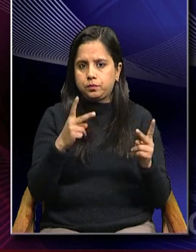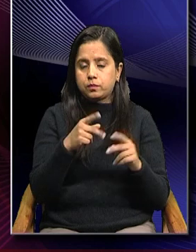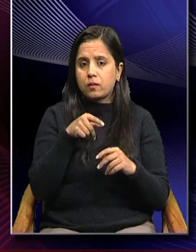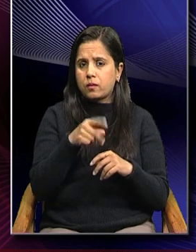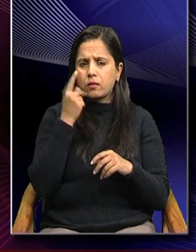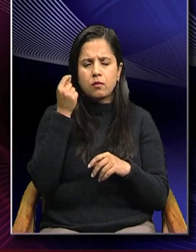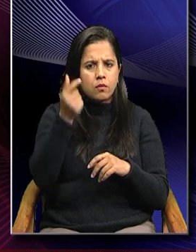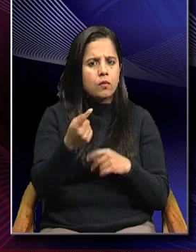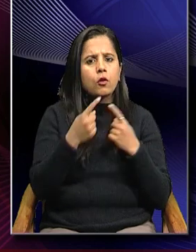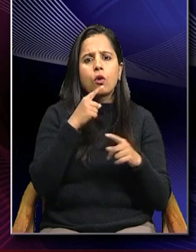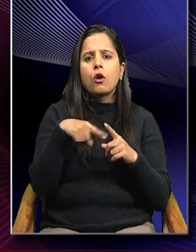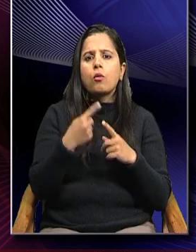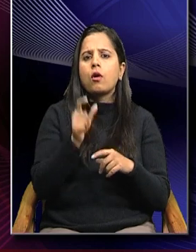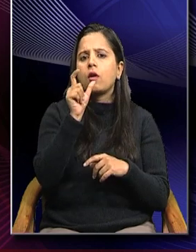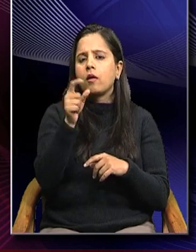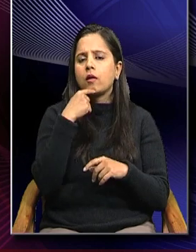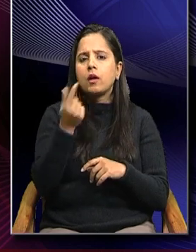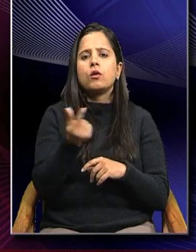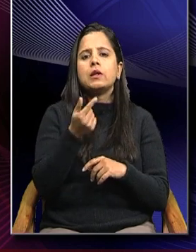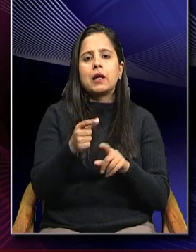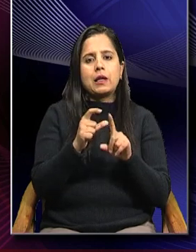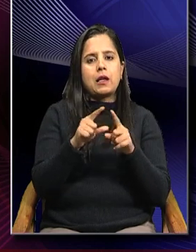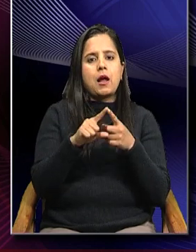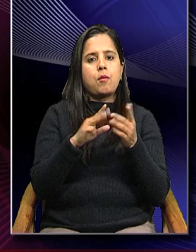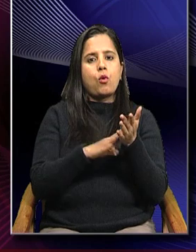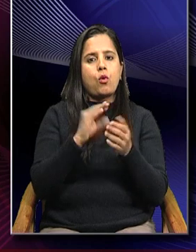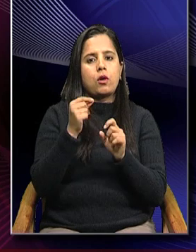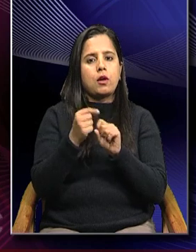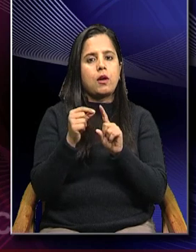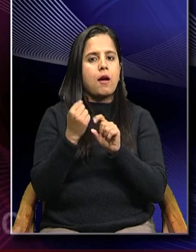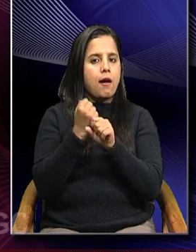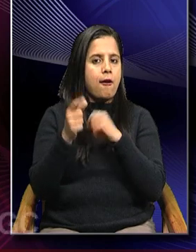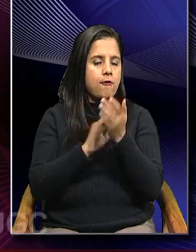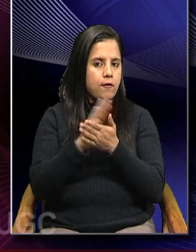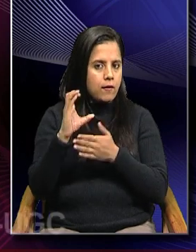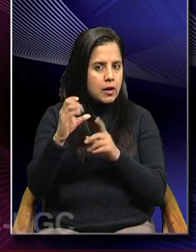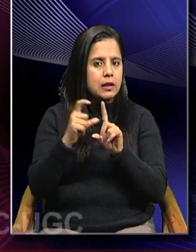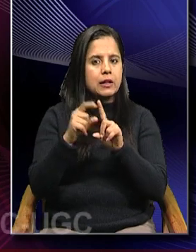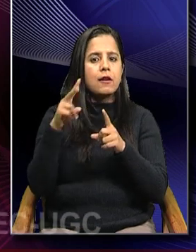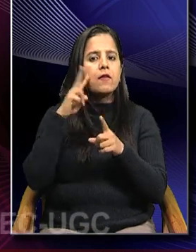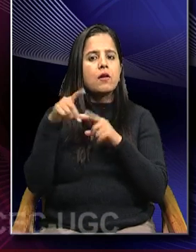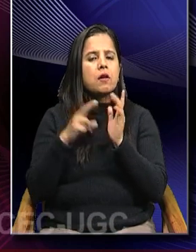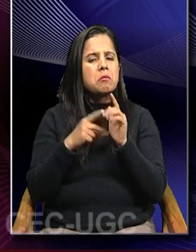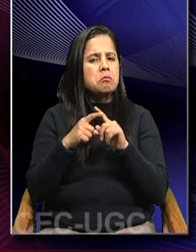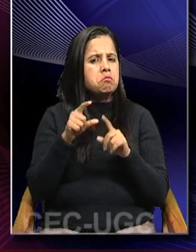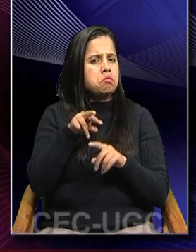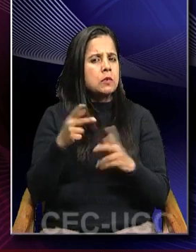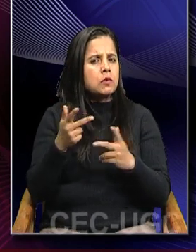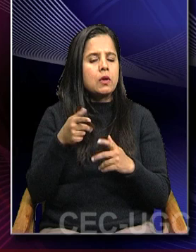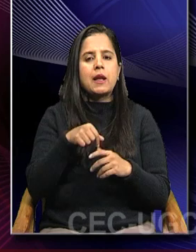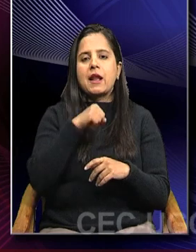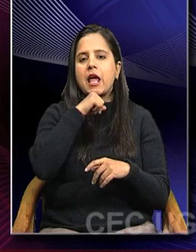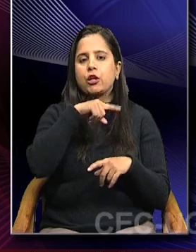Very often we talk about the term, we use the term demographic dividend. What that demographic dividend is? That is coming from the